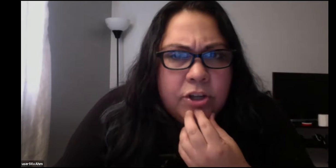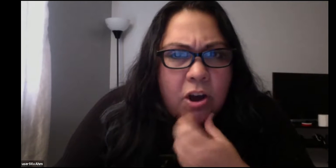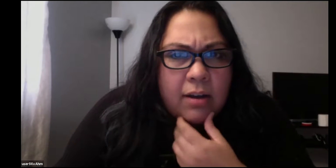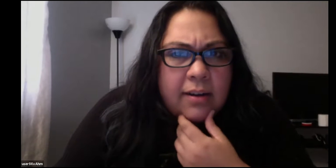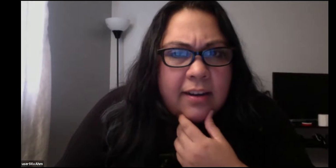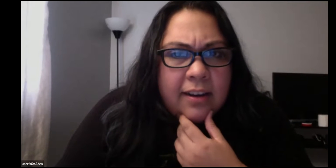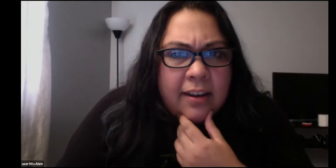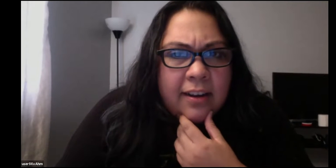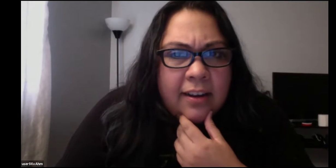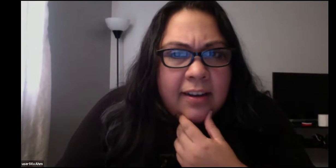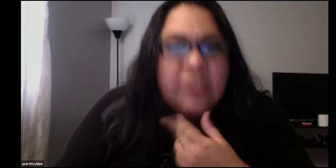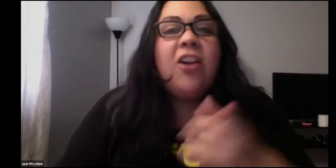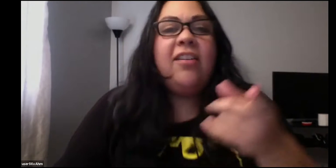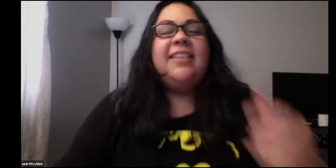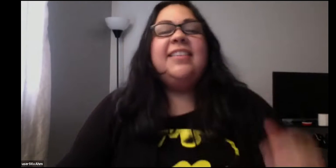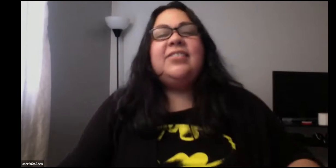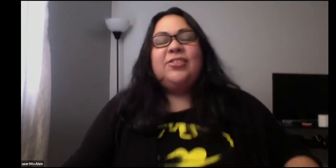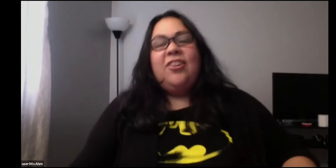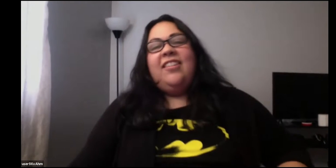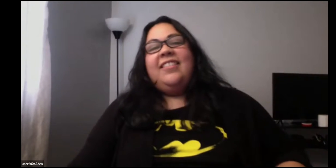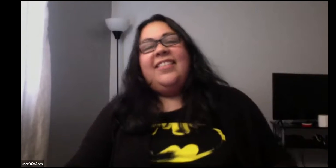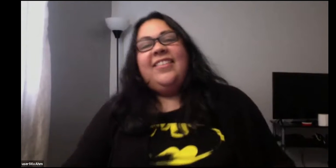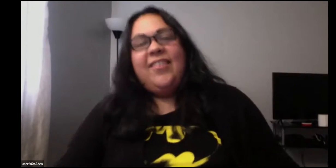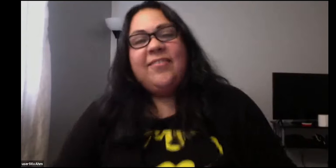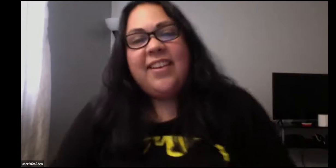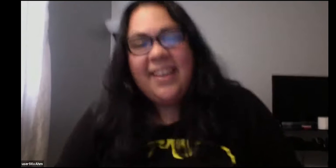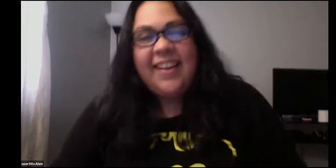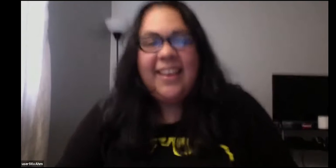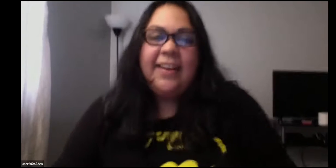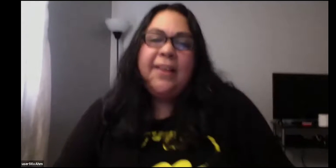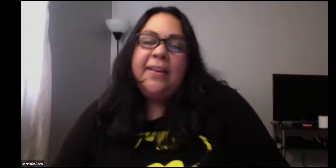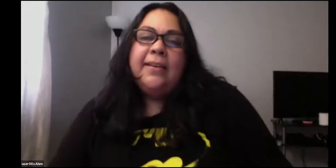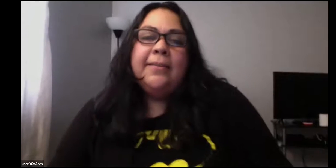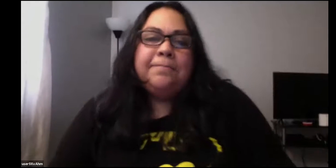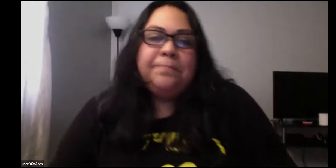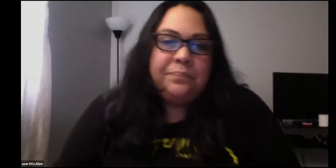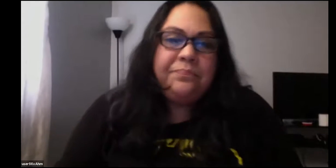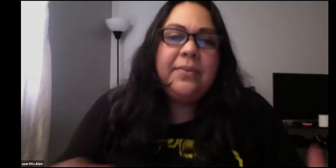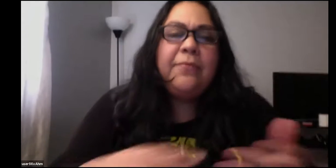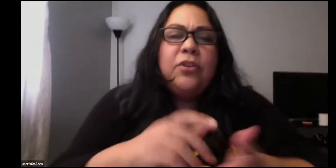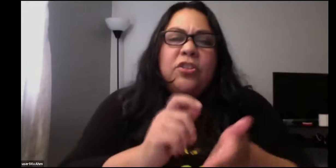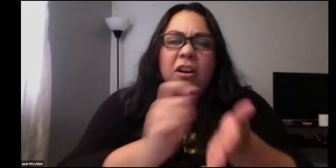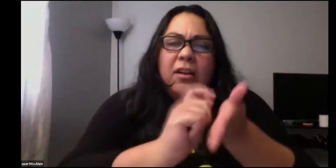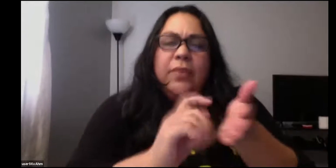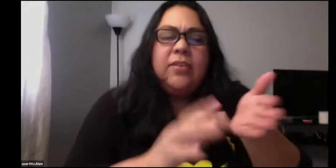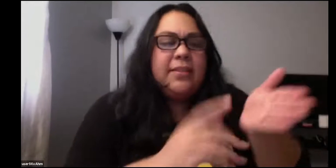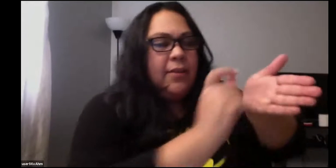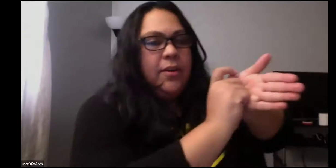chalk? Chalk, it is chalk. All right. For chalk, we use like